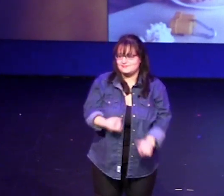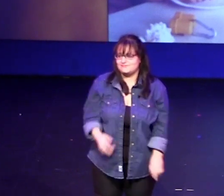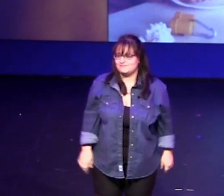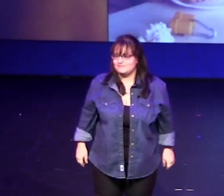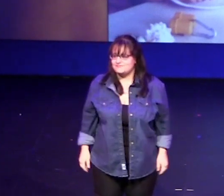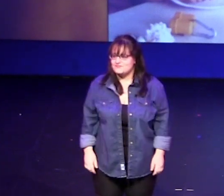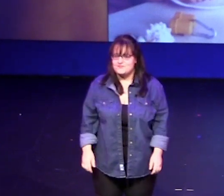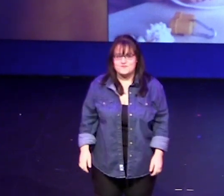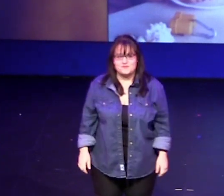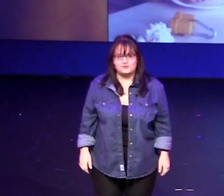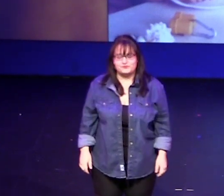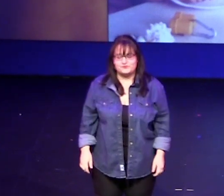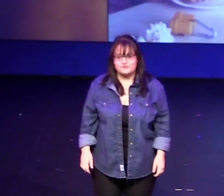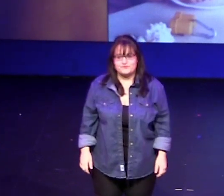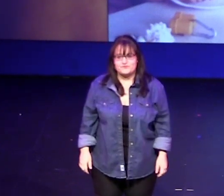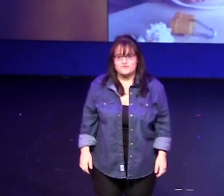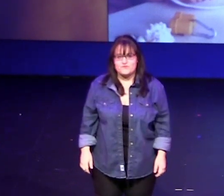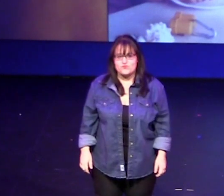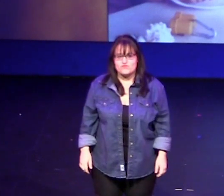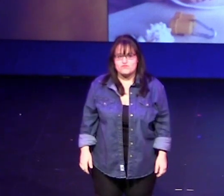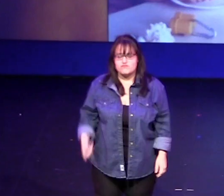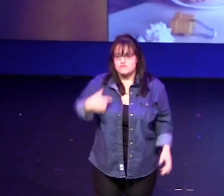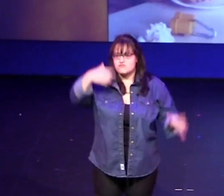The first time in 14 years, I understood everything my friends were talking about.